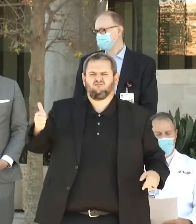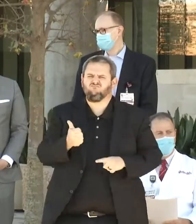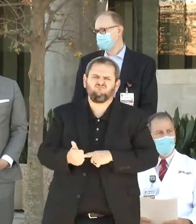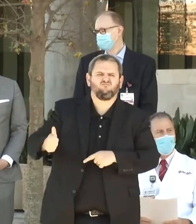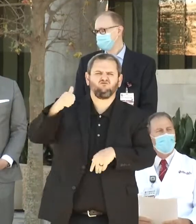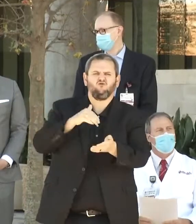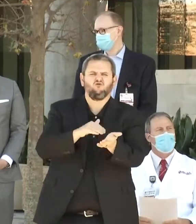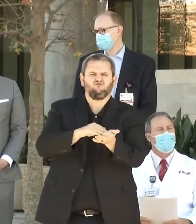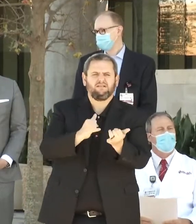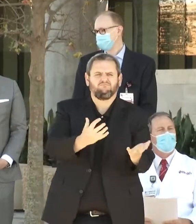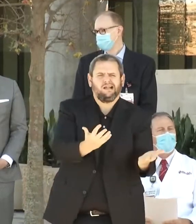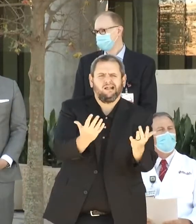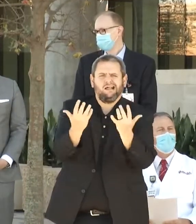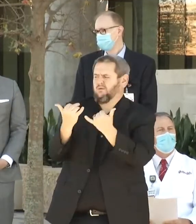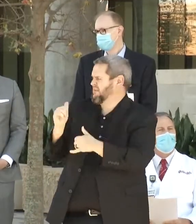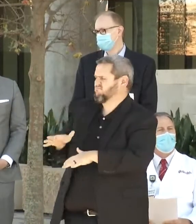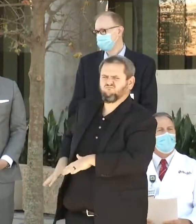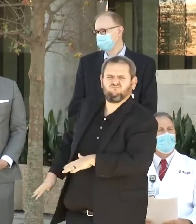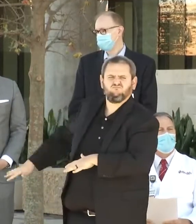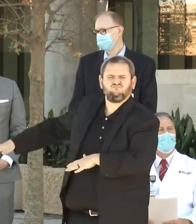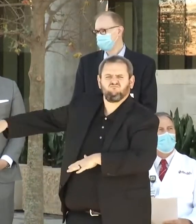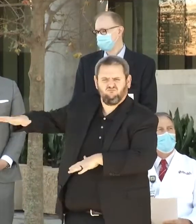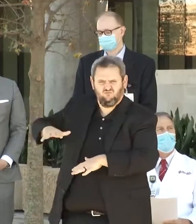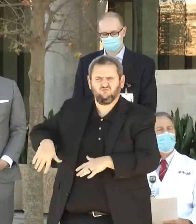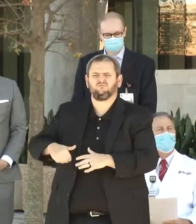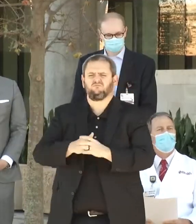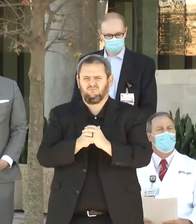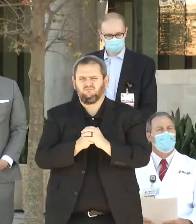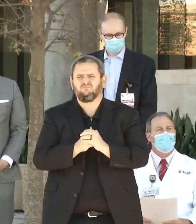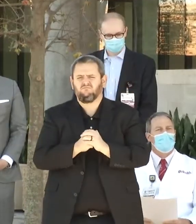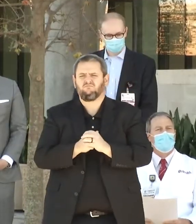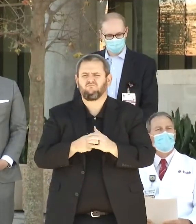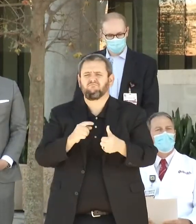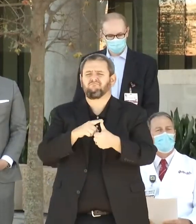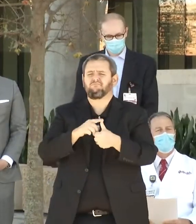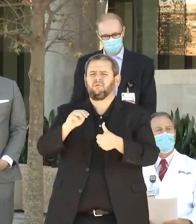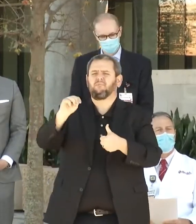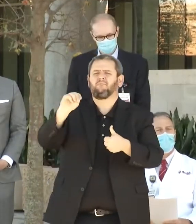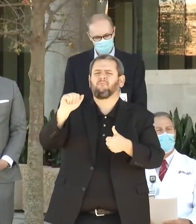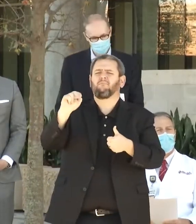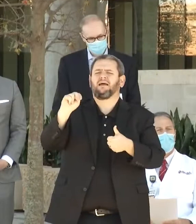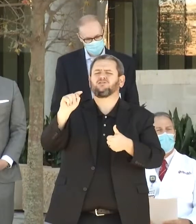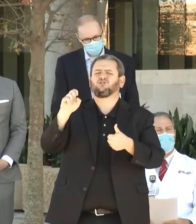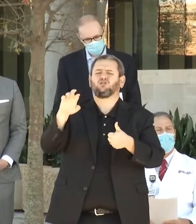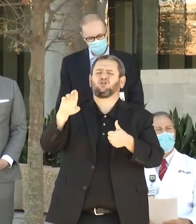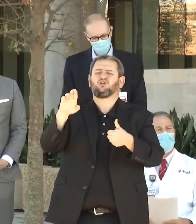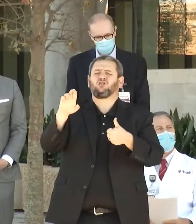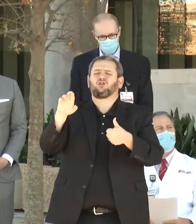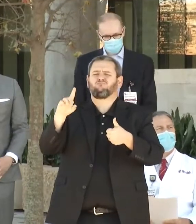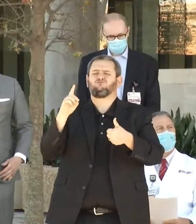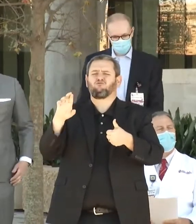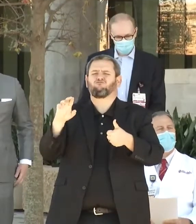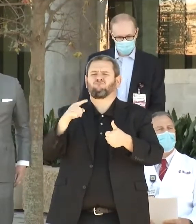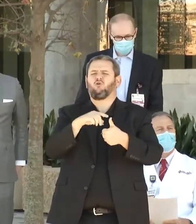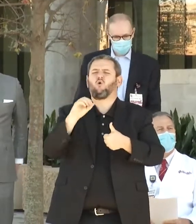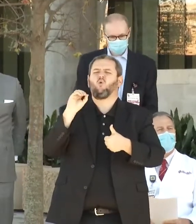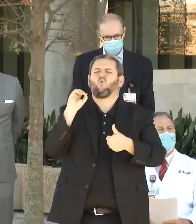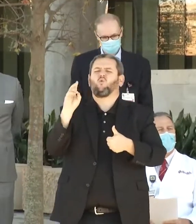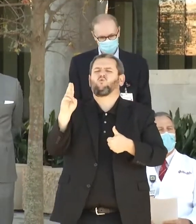Metro. I want to introduce Dr. Cameron Mantor, the Chief Medical Officer for OU Health